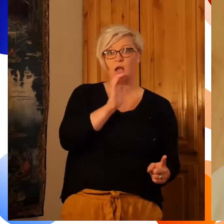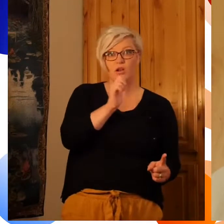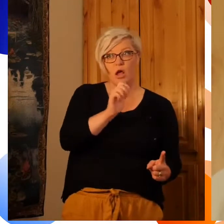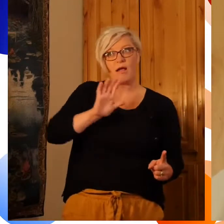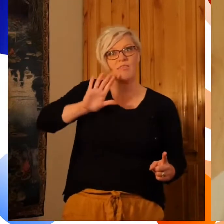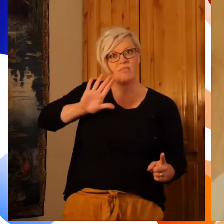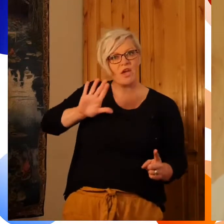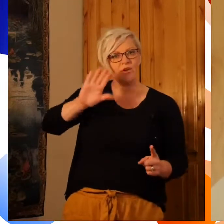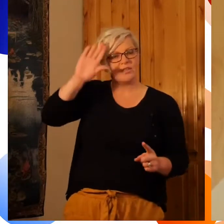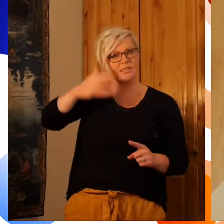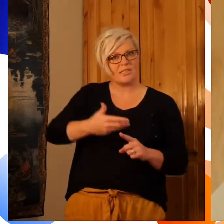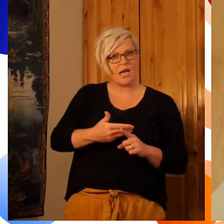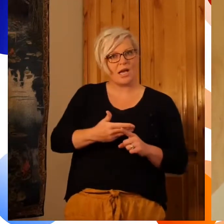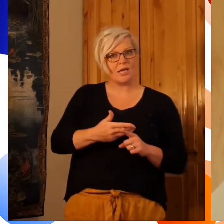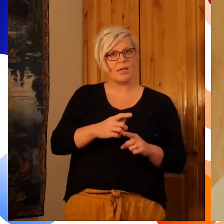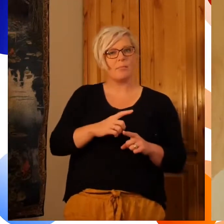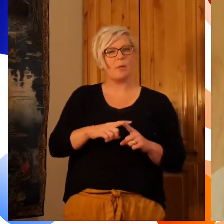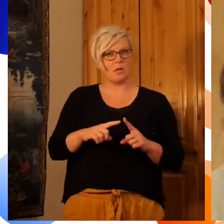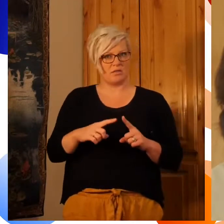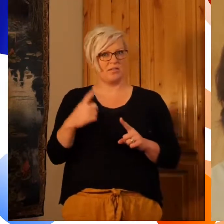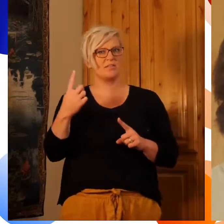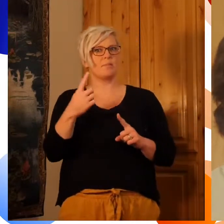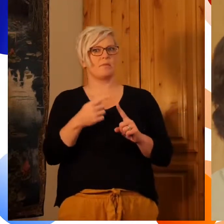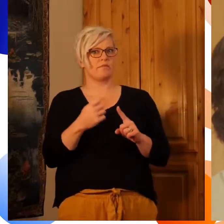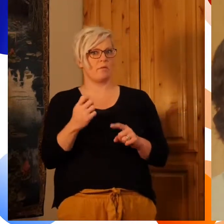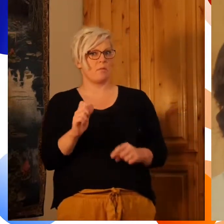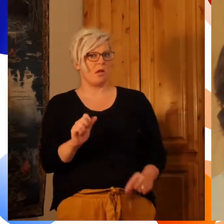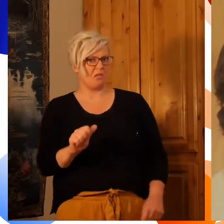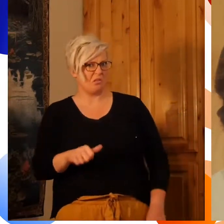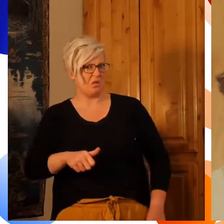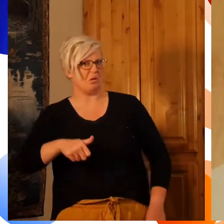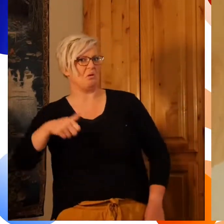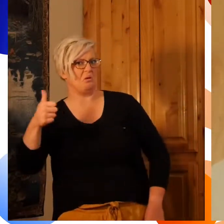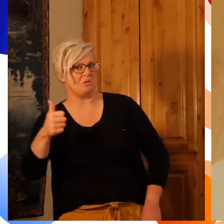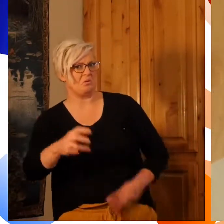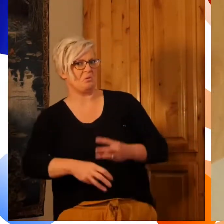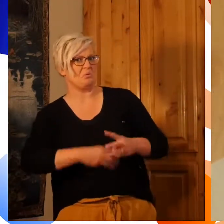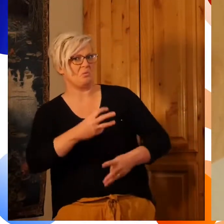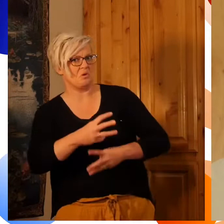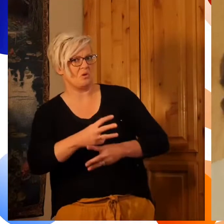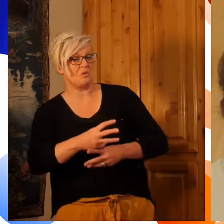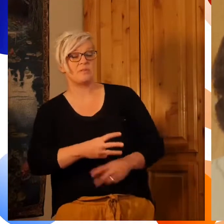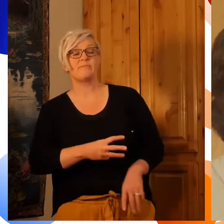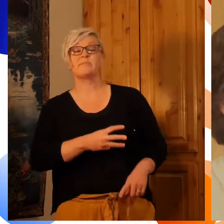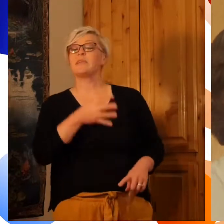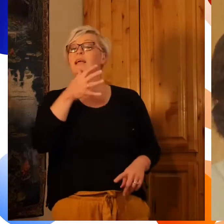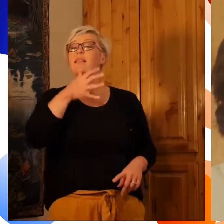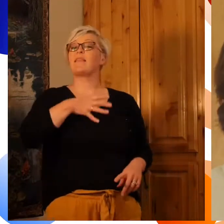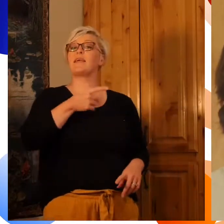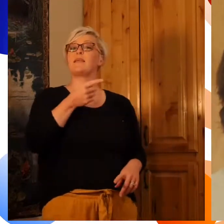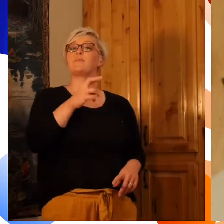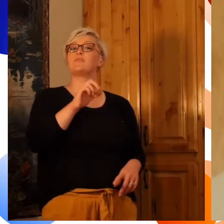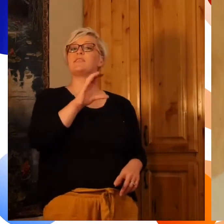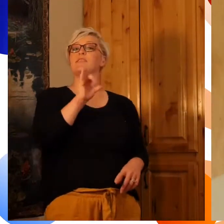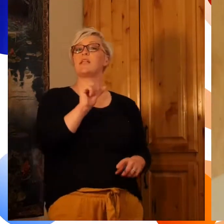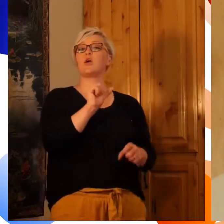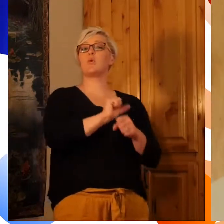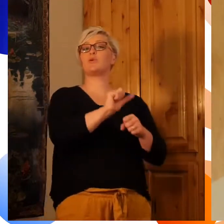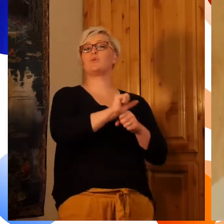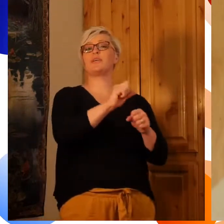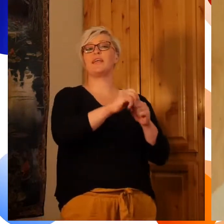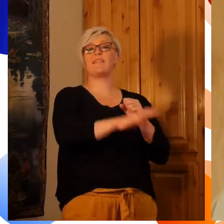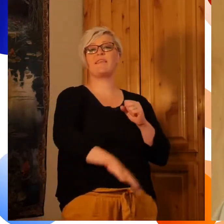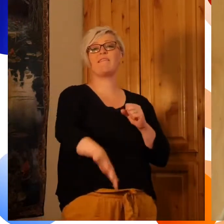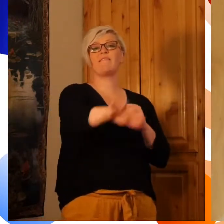the other world. And as Lady Priscilla one day was out working in the fields, 20 years from the birth of the lad,